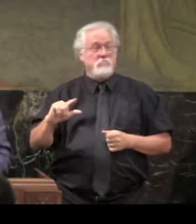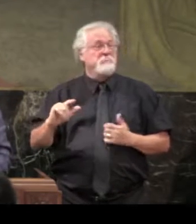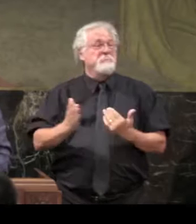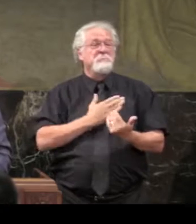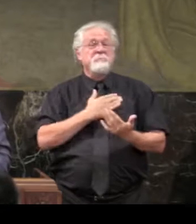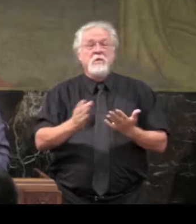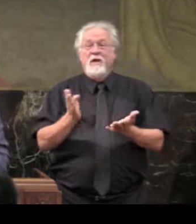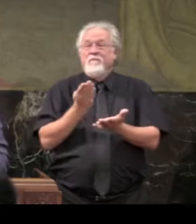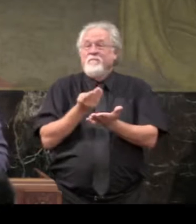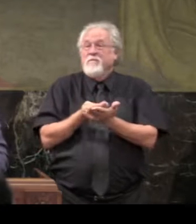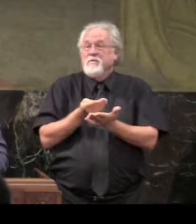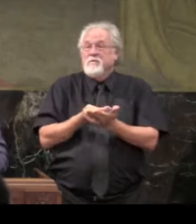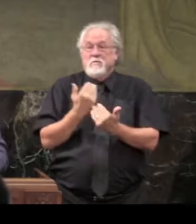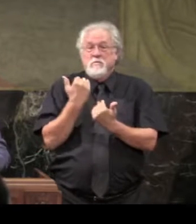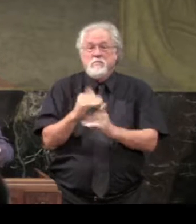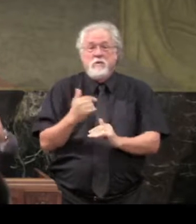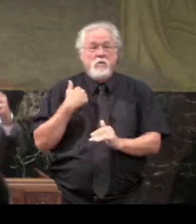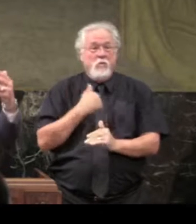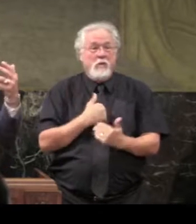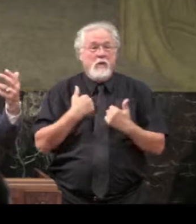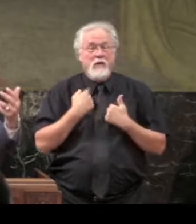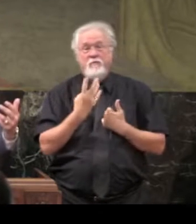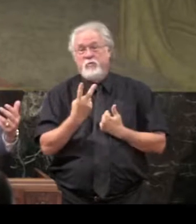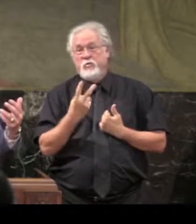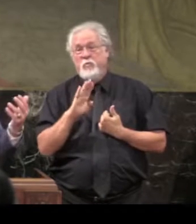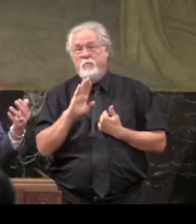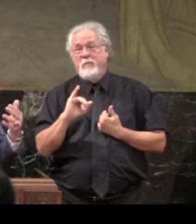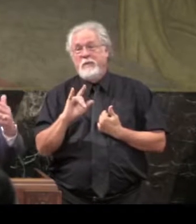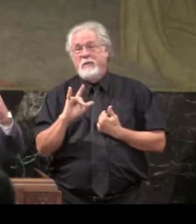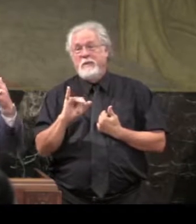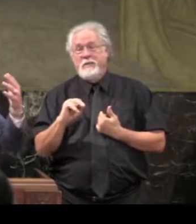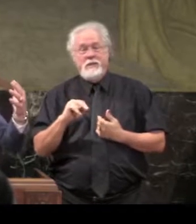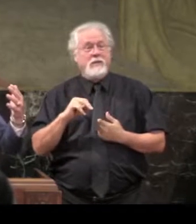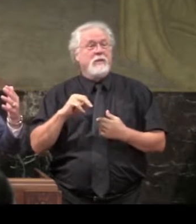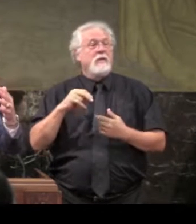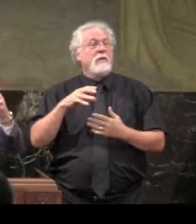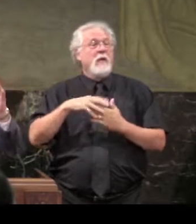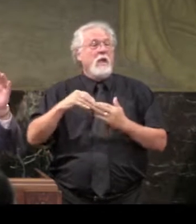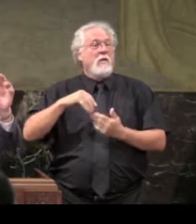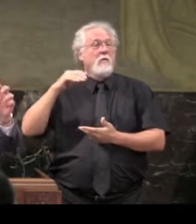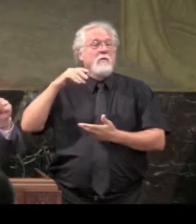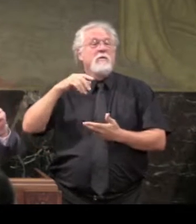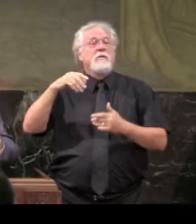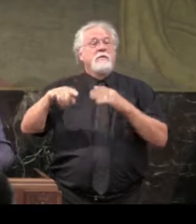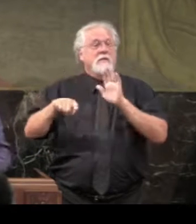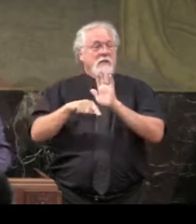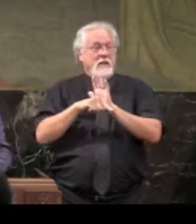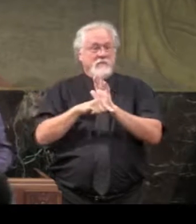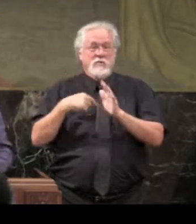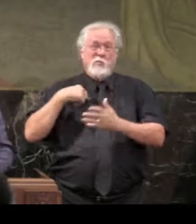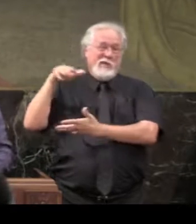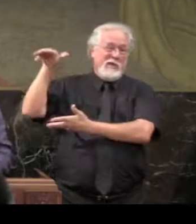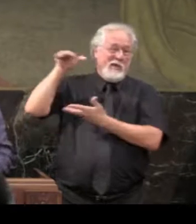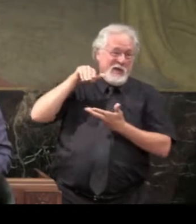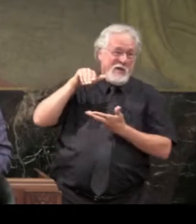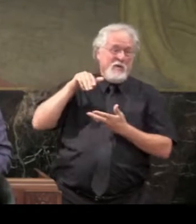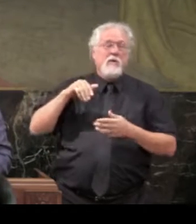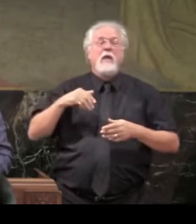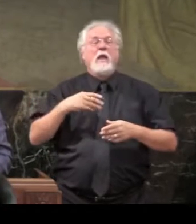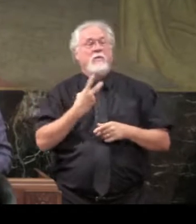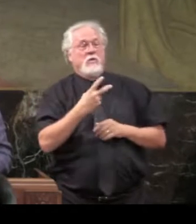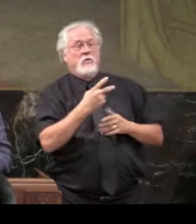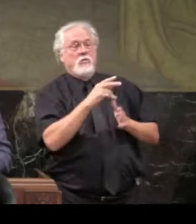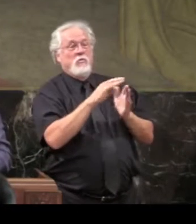the fiscal constraints that we have with the $2 billion deficit that we inherited and the budget cuts that we've had to implement, working with